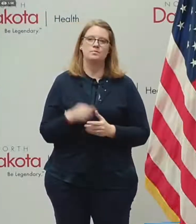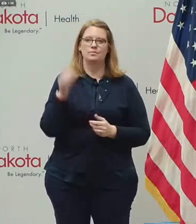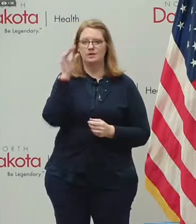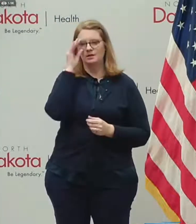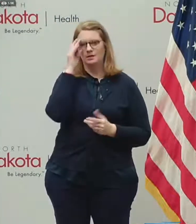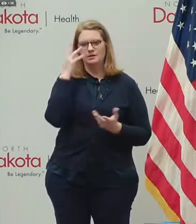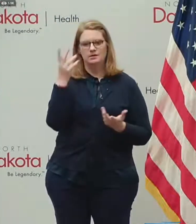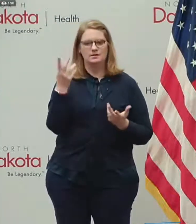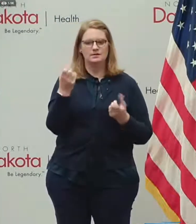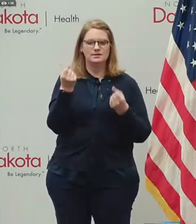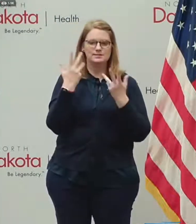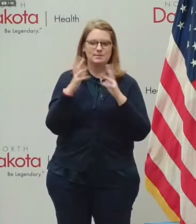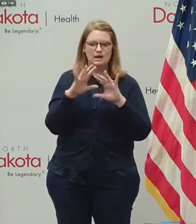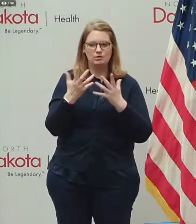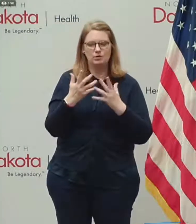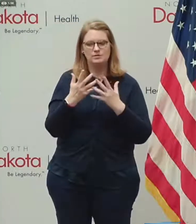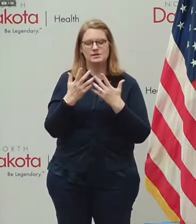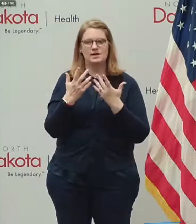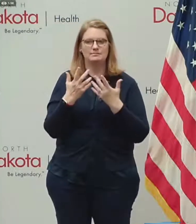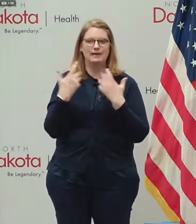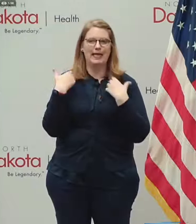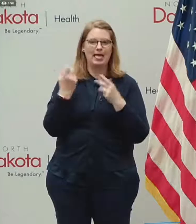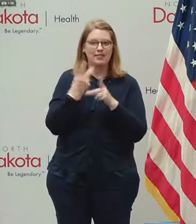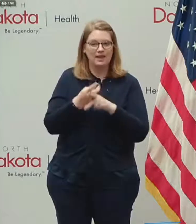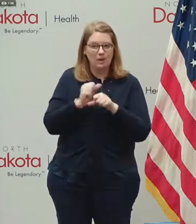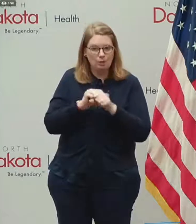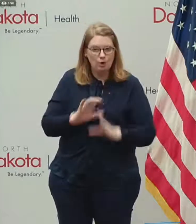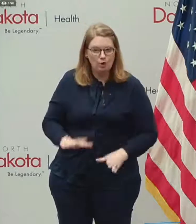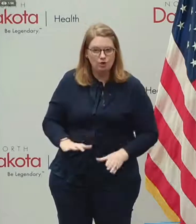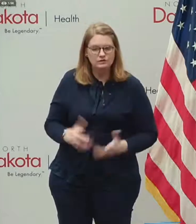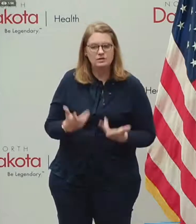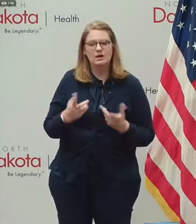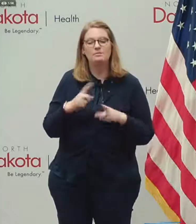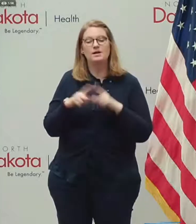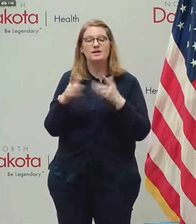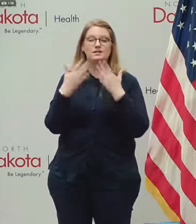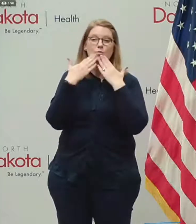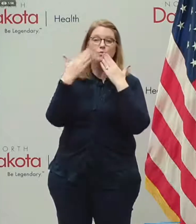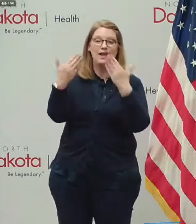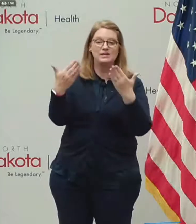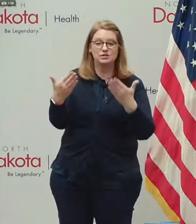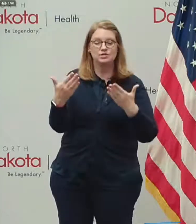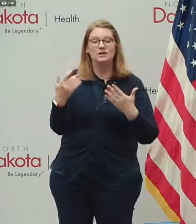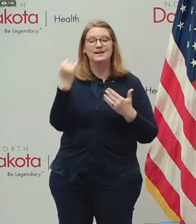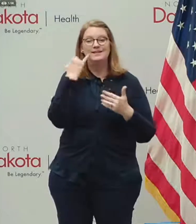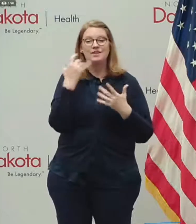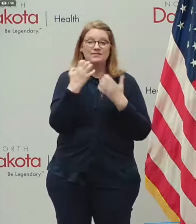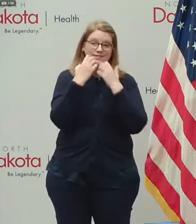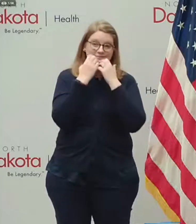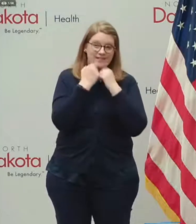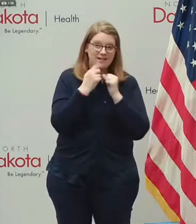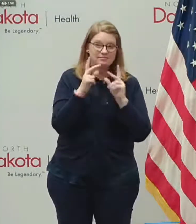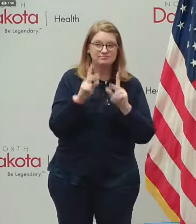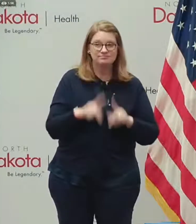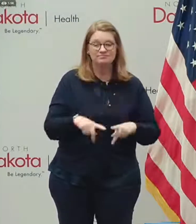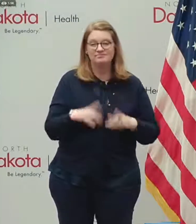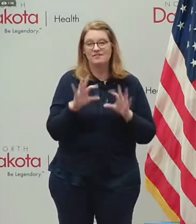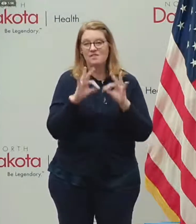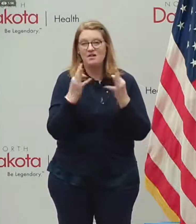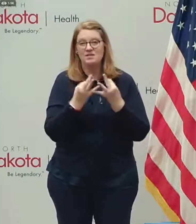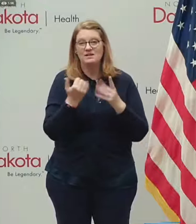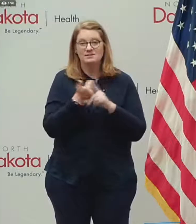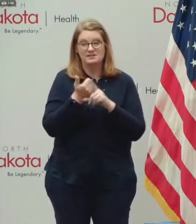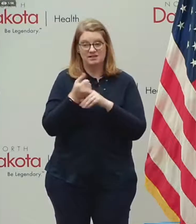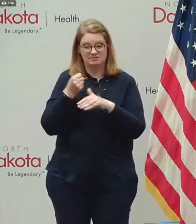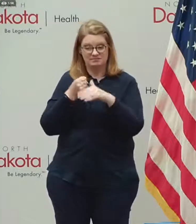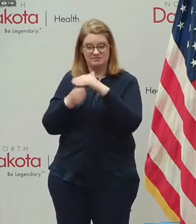different groups of healthcare workers, but of course, if any of you have had a loved one or a friend that has ended up being hospitalized with COVID, you